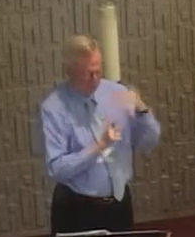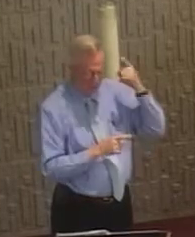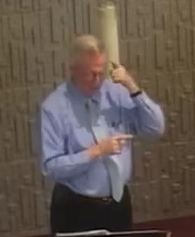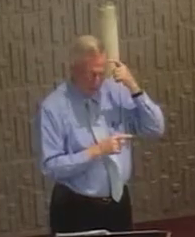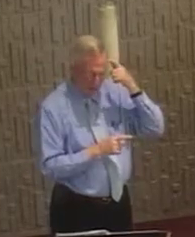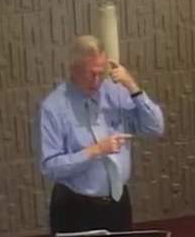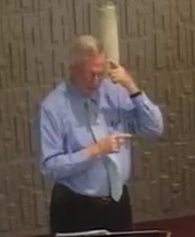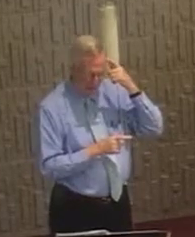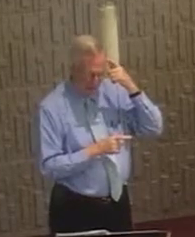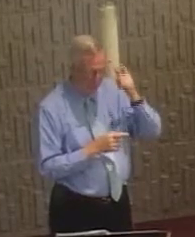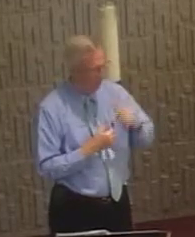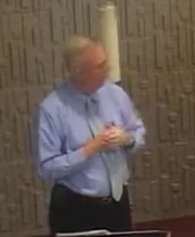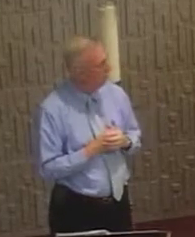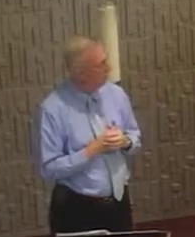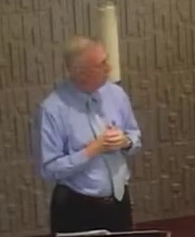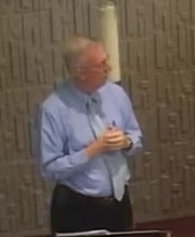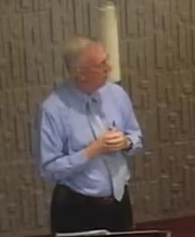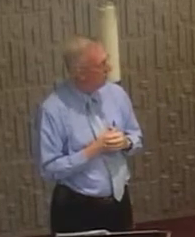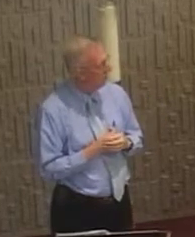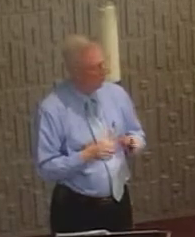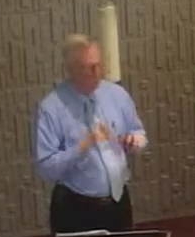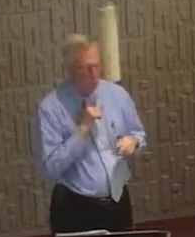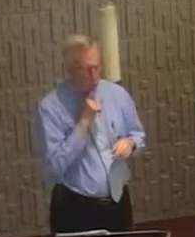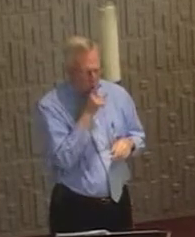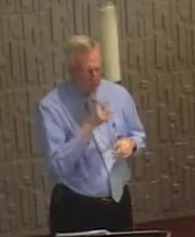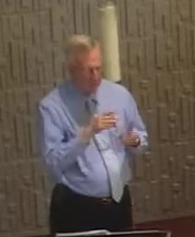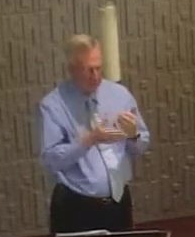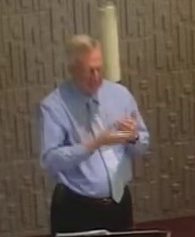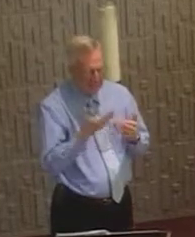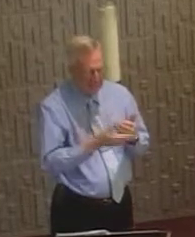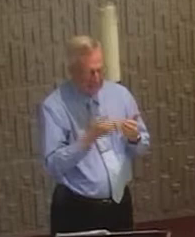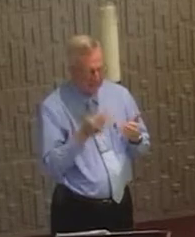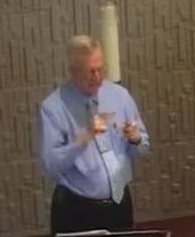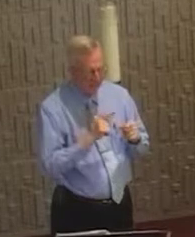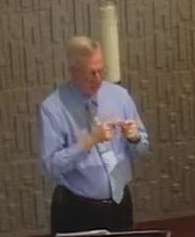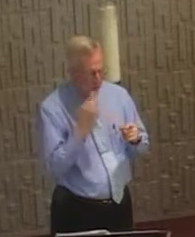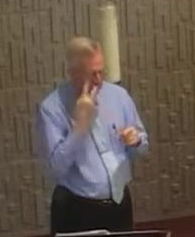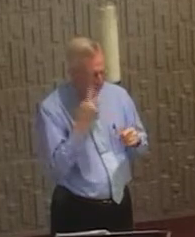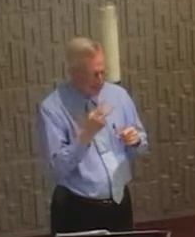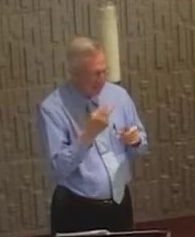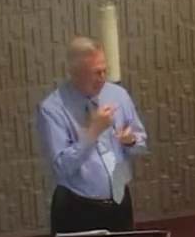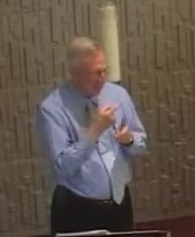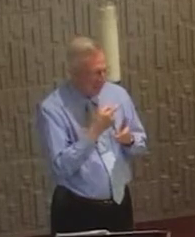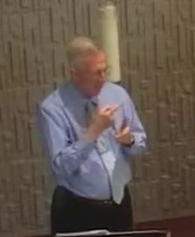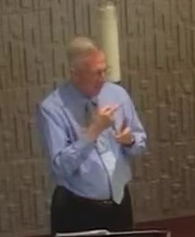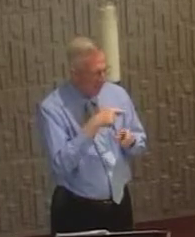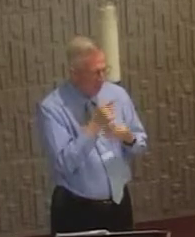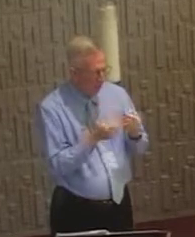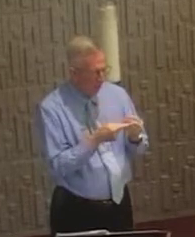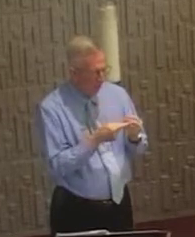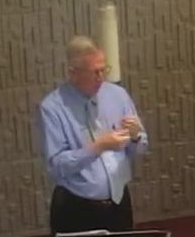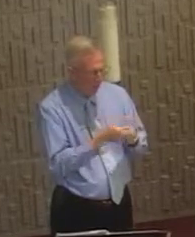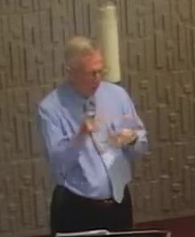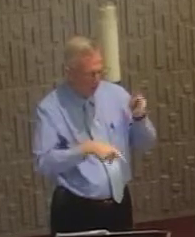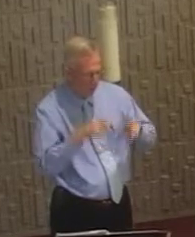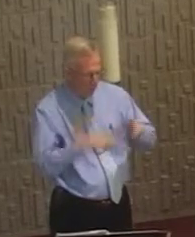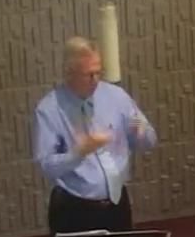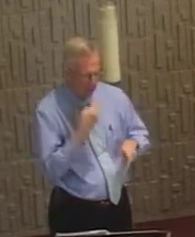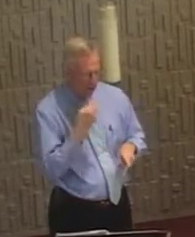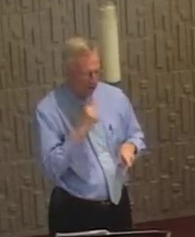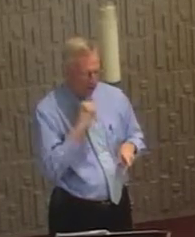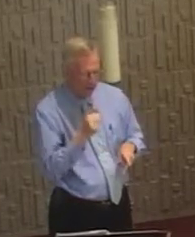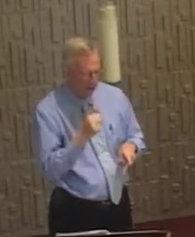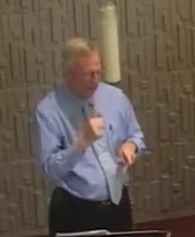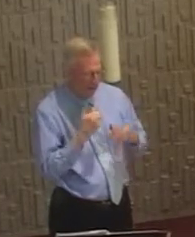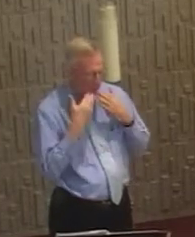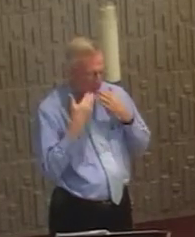me, it's really easy to see when somebody else is not as thankful as they should be for the blessings that